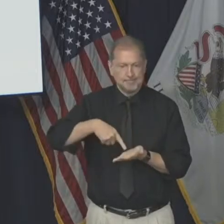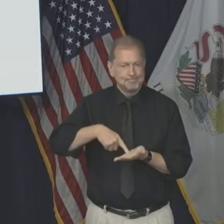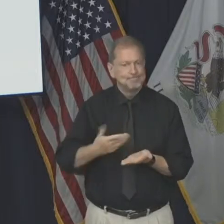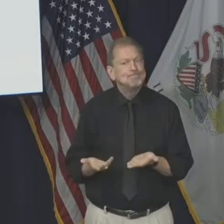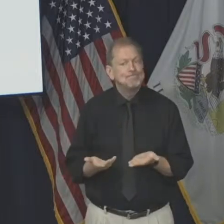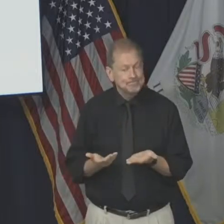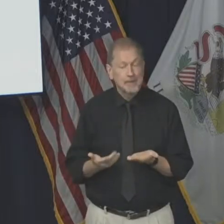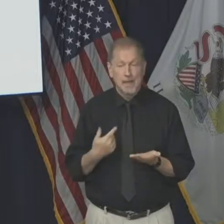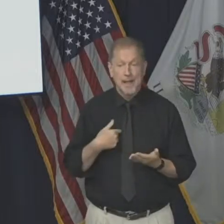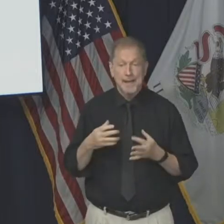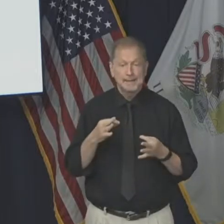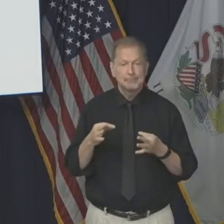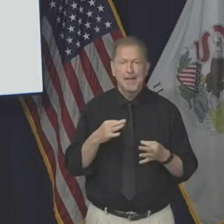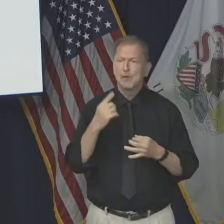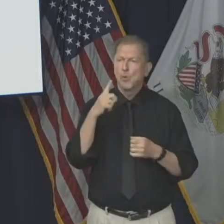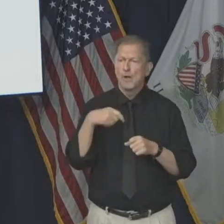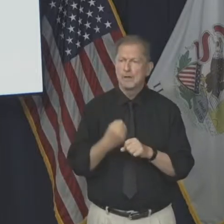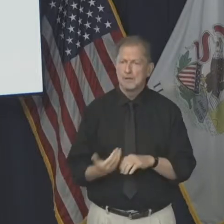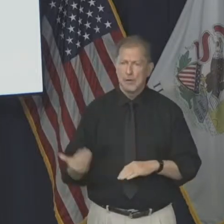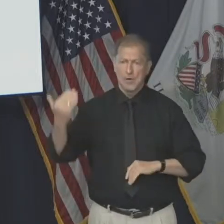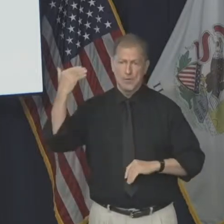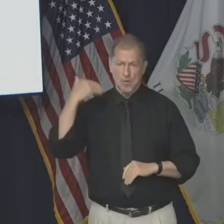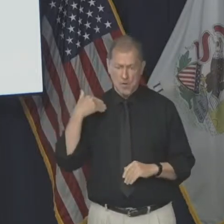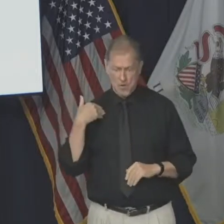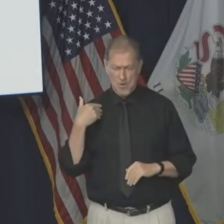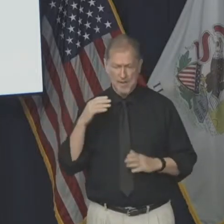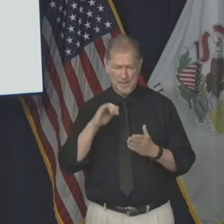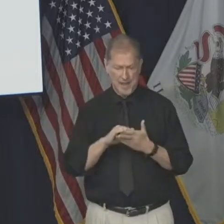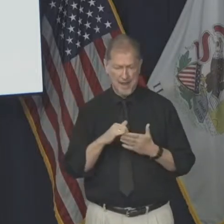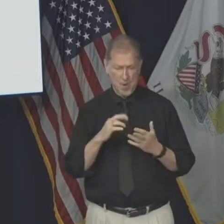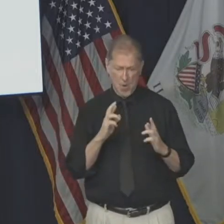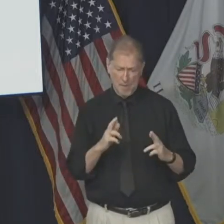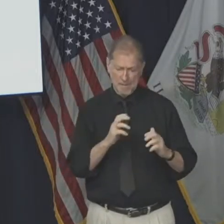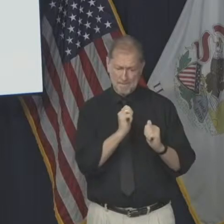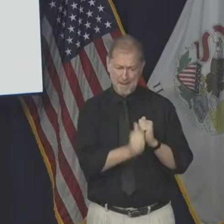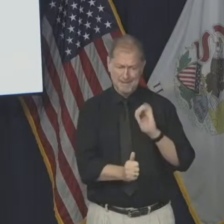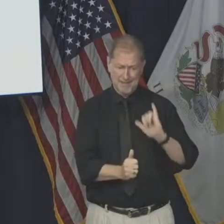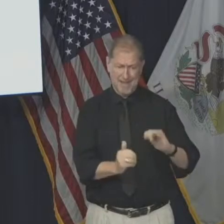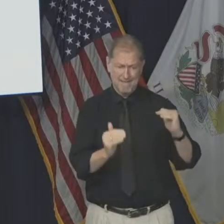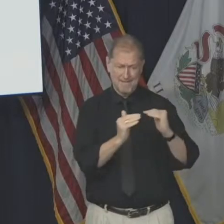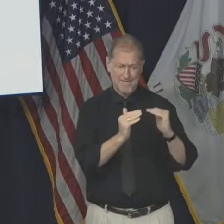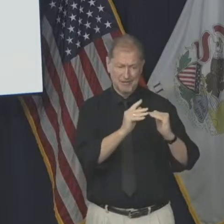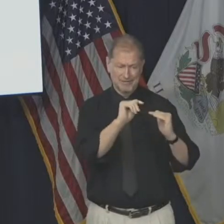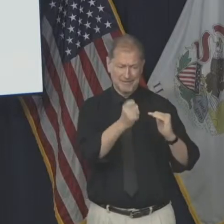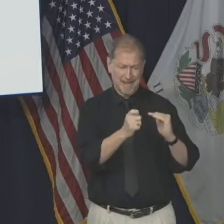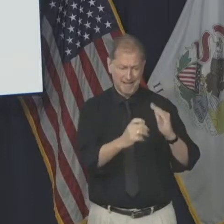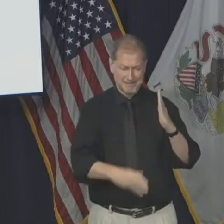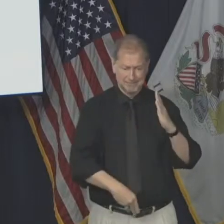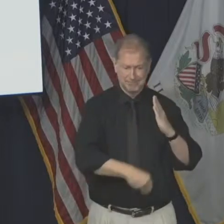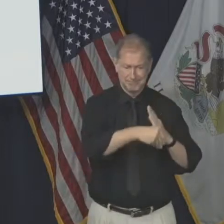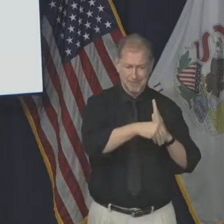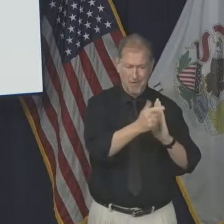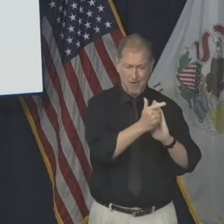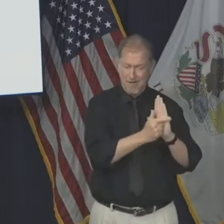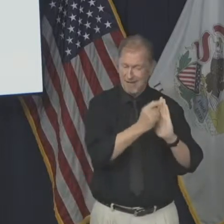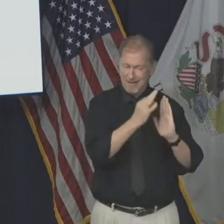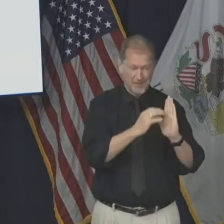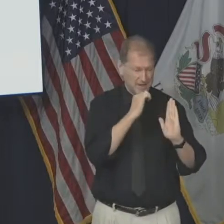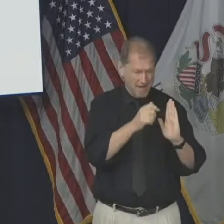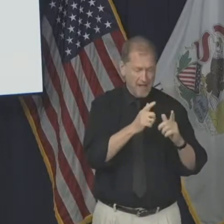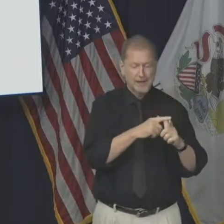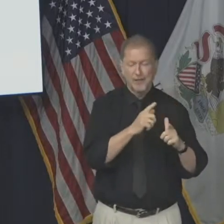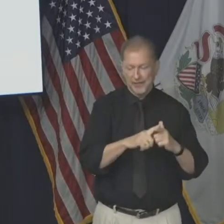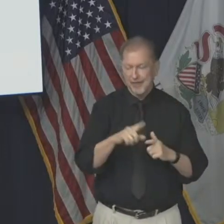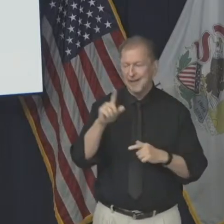effort more than a year ago, are significant revenue increase on